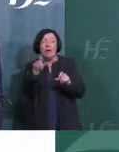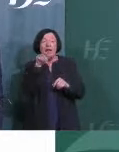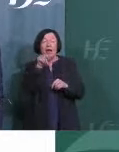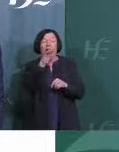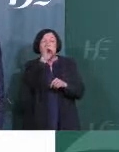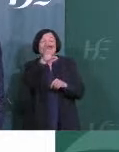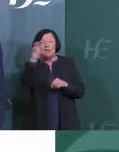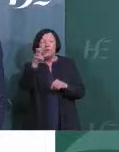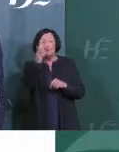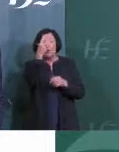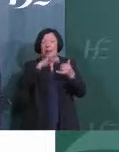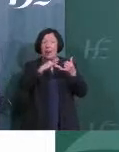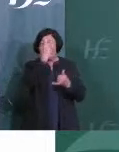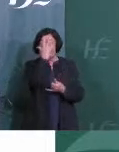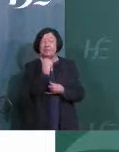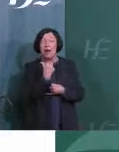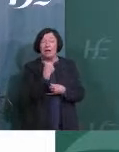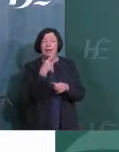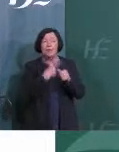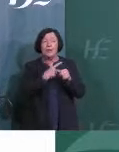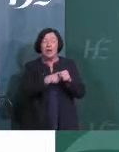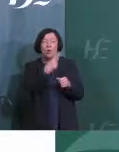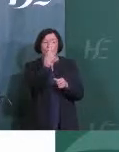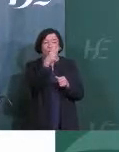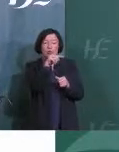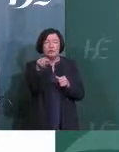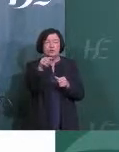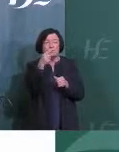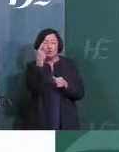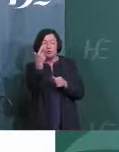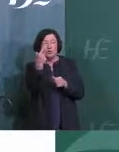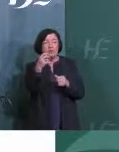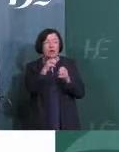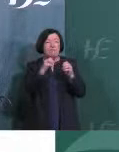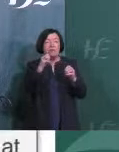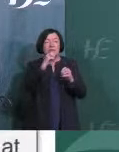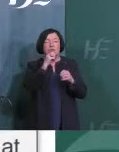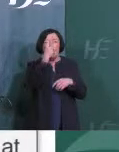there were 3 last night, but again, 1 to 2 per 24 hours.